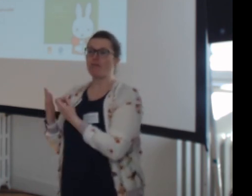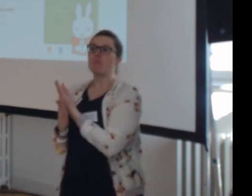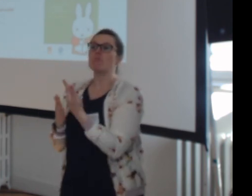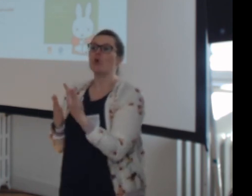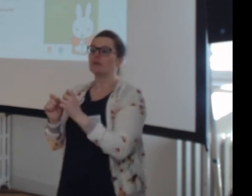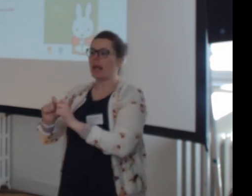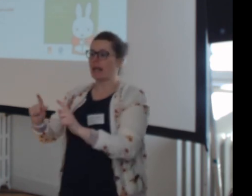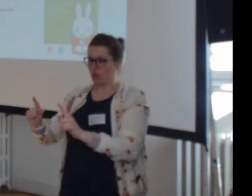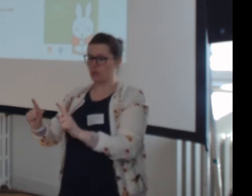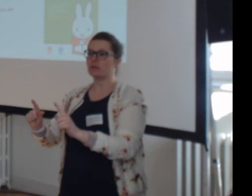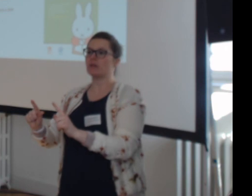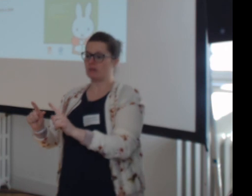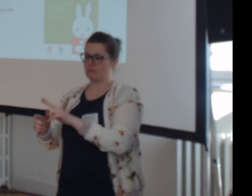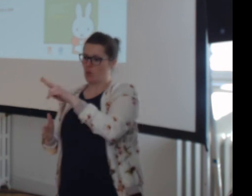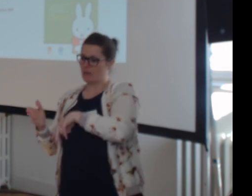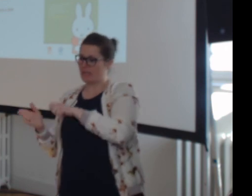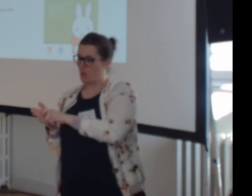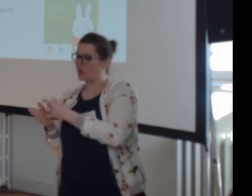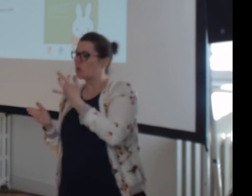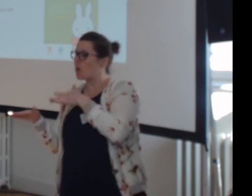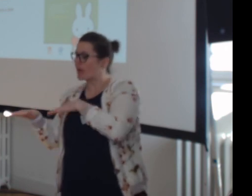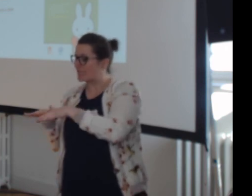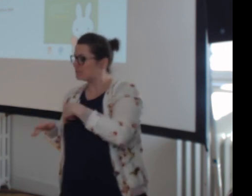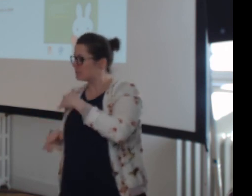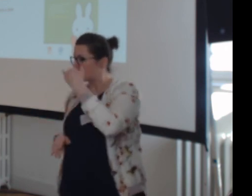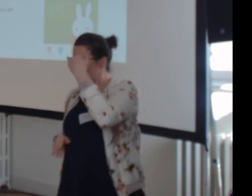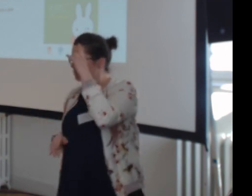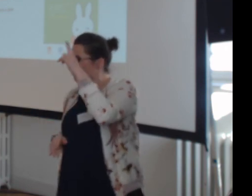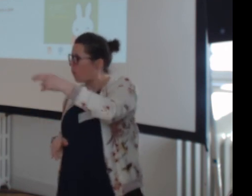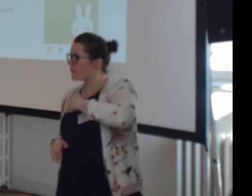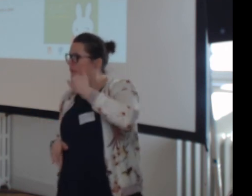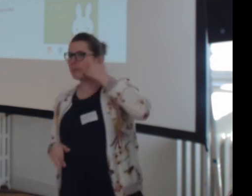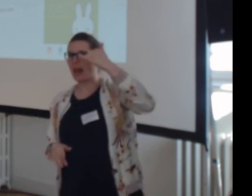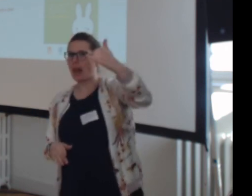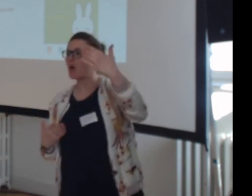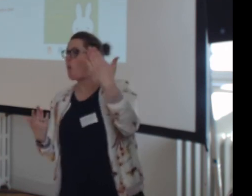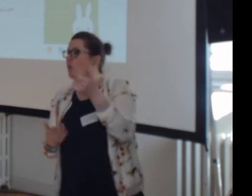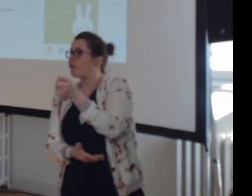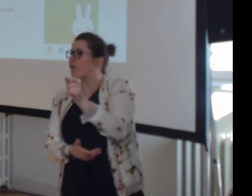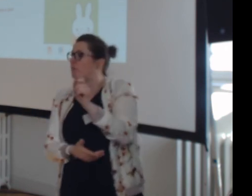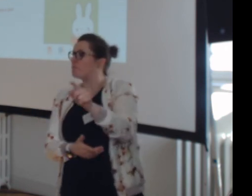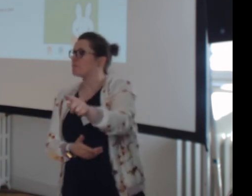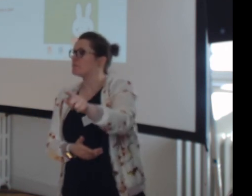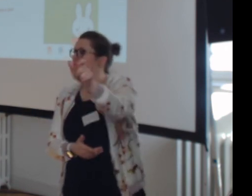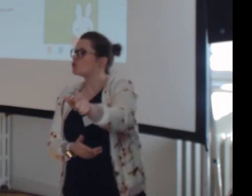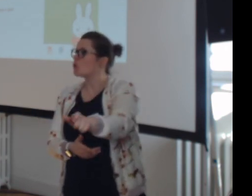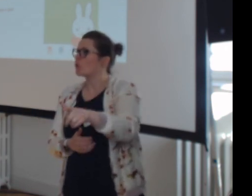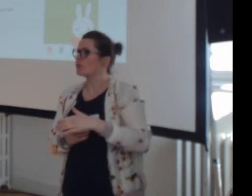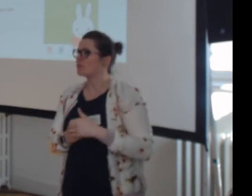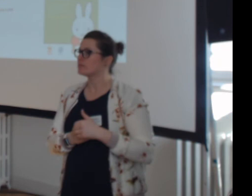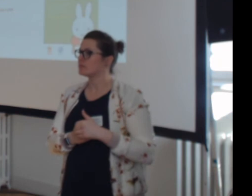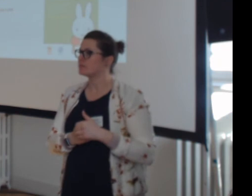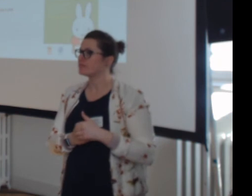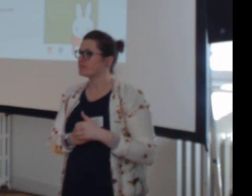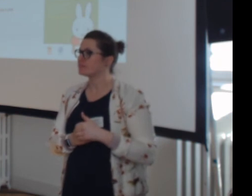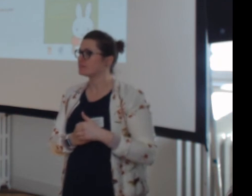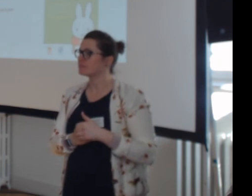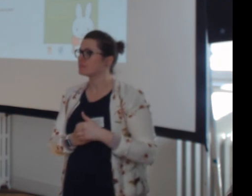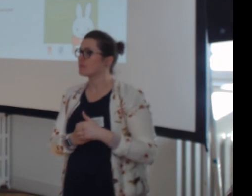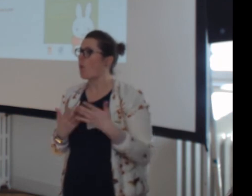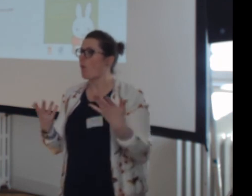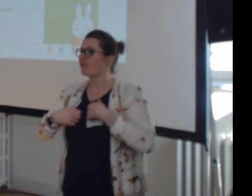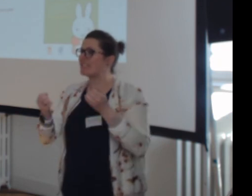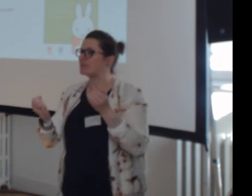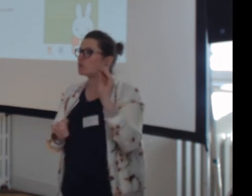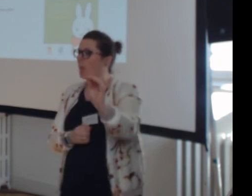moment, well, the staff member just takes the phone or sends a message puts a message